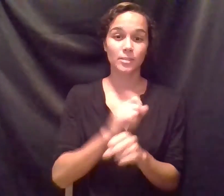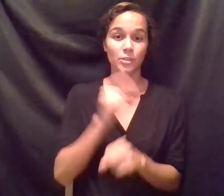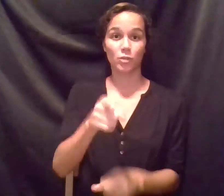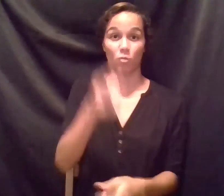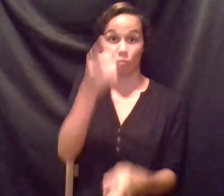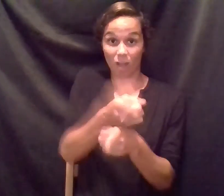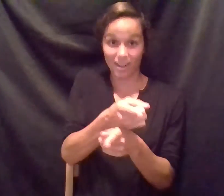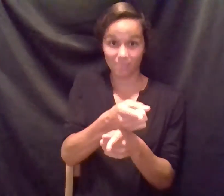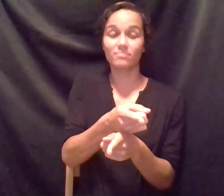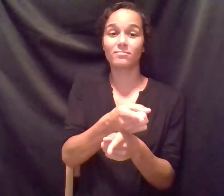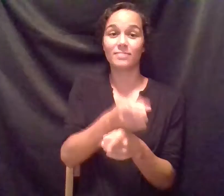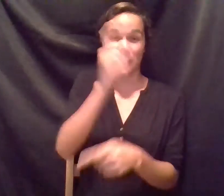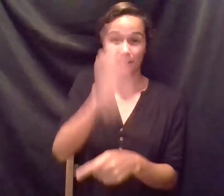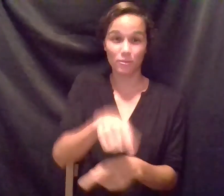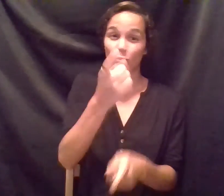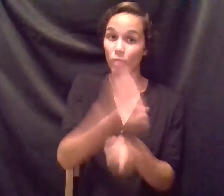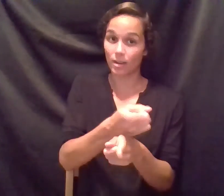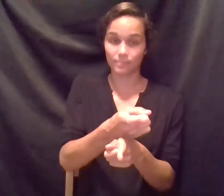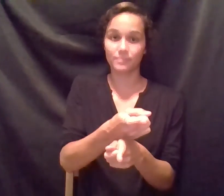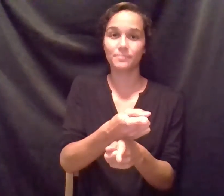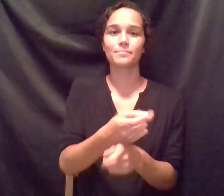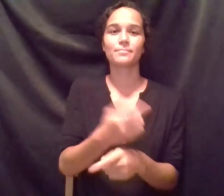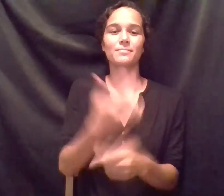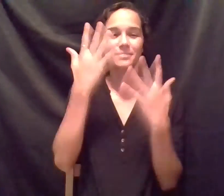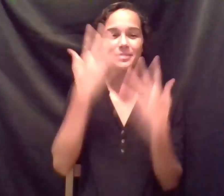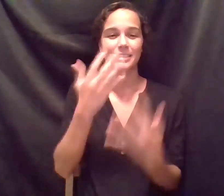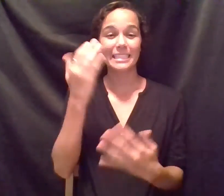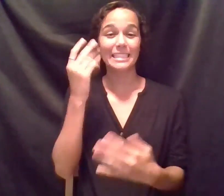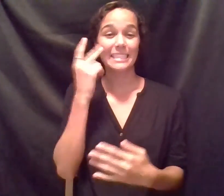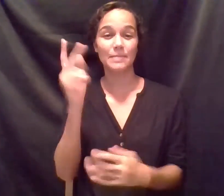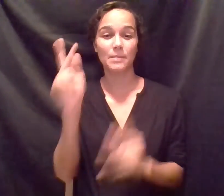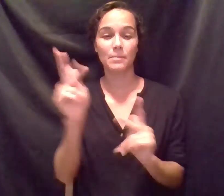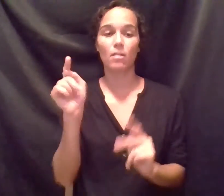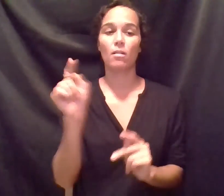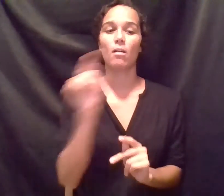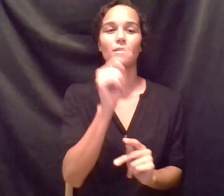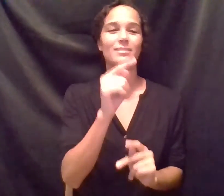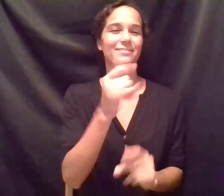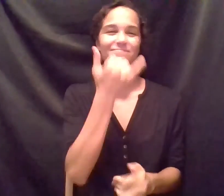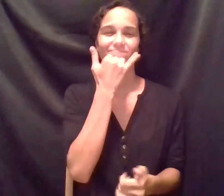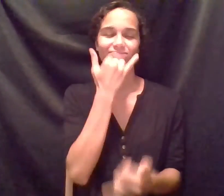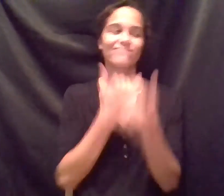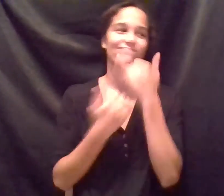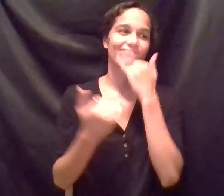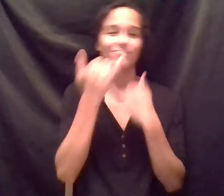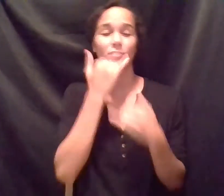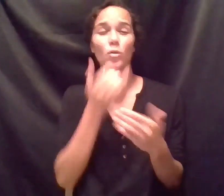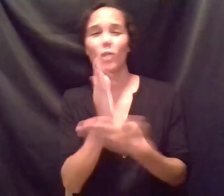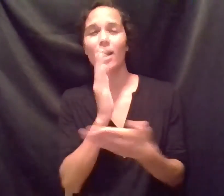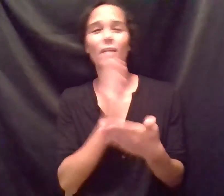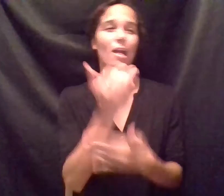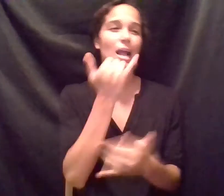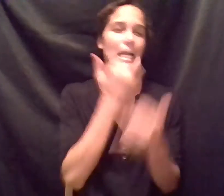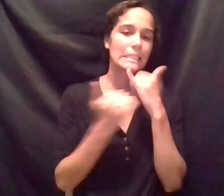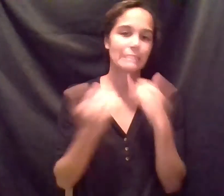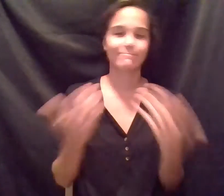in good faith, try to do things and they're wrong. So sad for them, but that's the law, and there's no good faith exception to